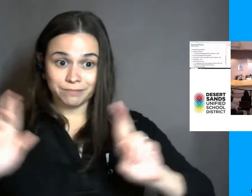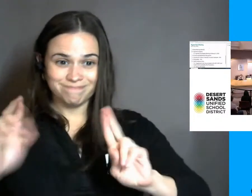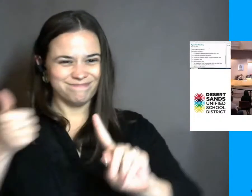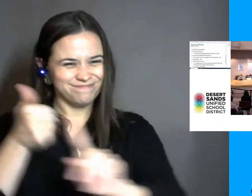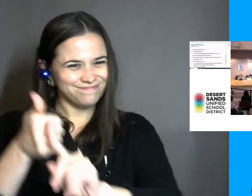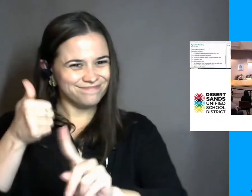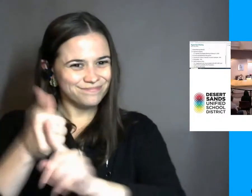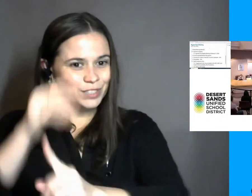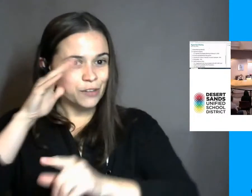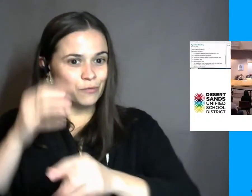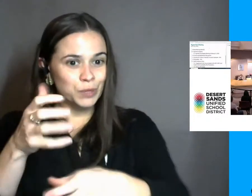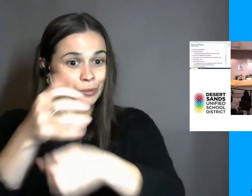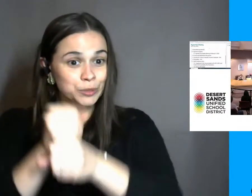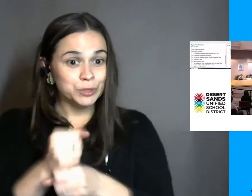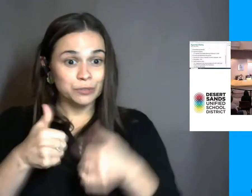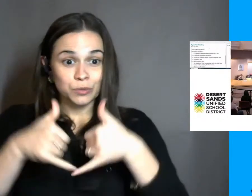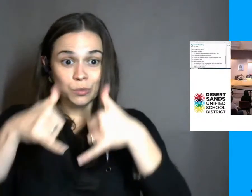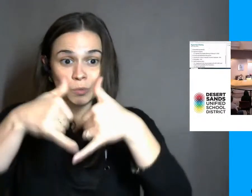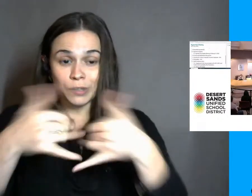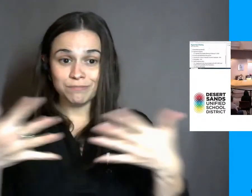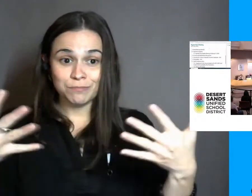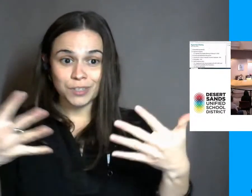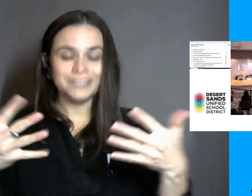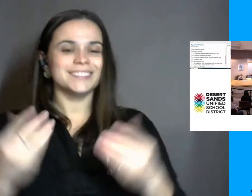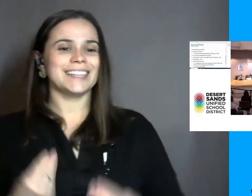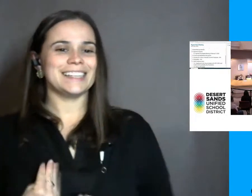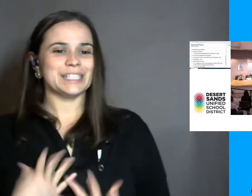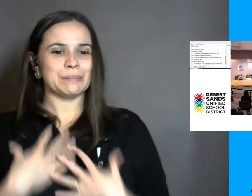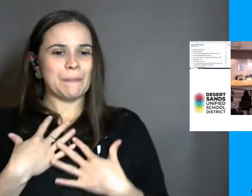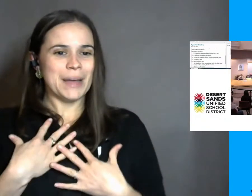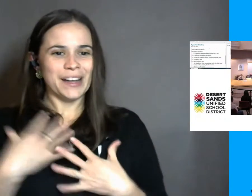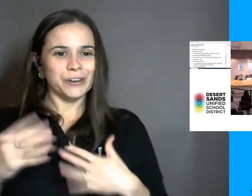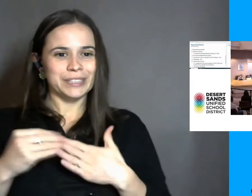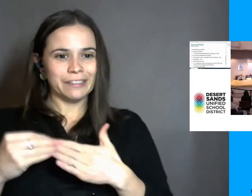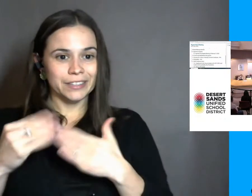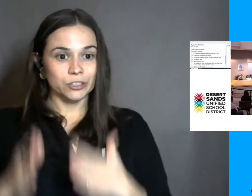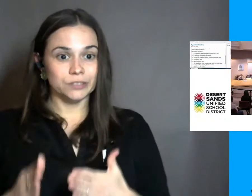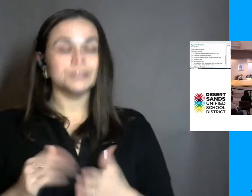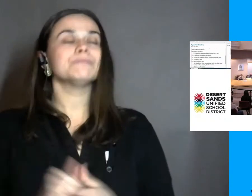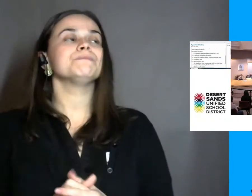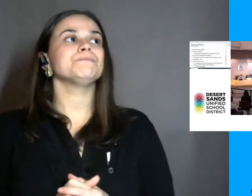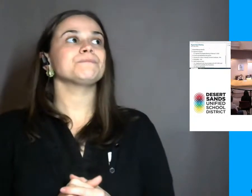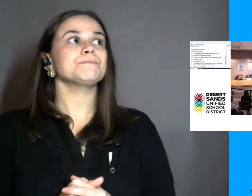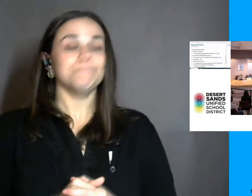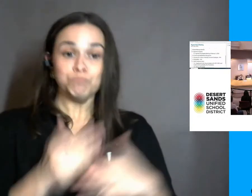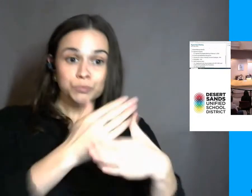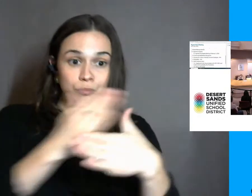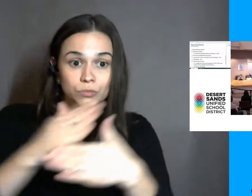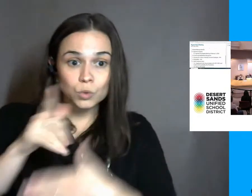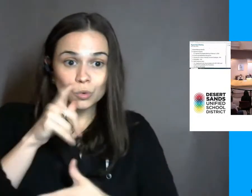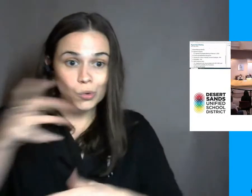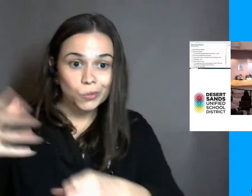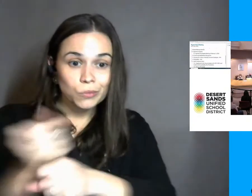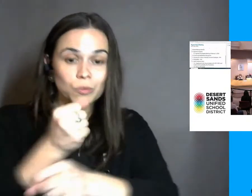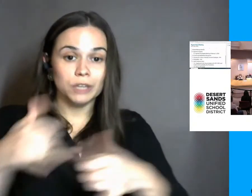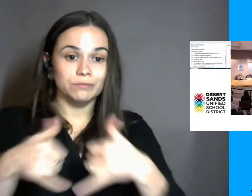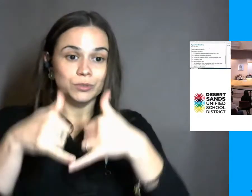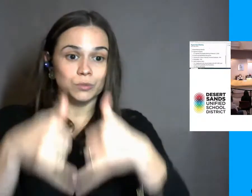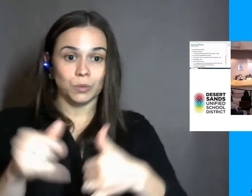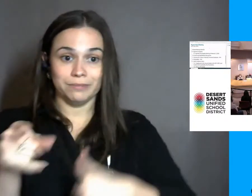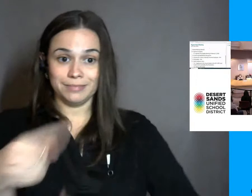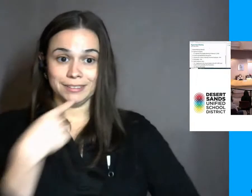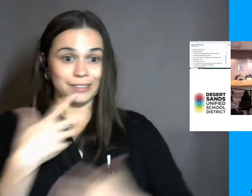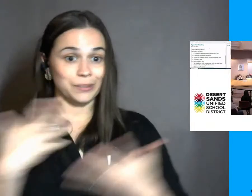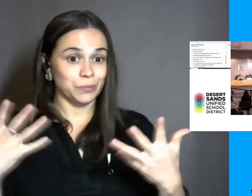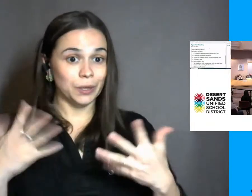Inspiring Leaders Award. And in announcing the award, they said, "Your contribution to